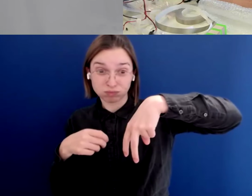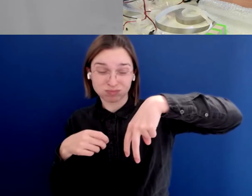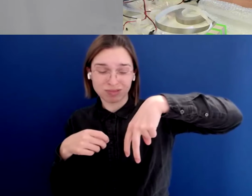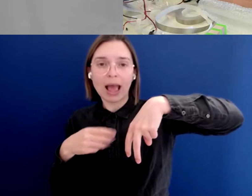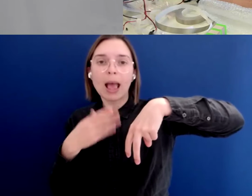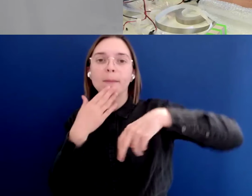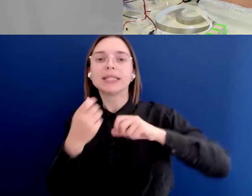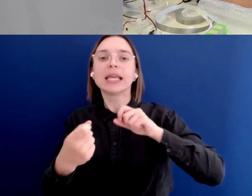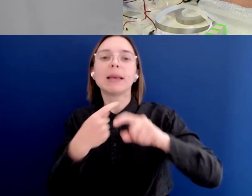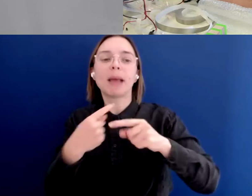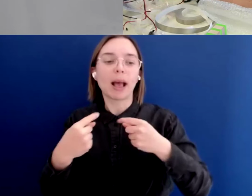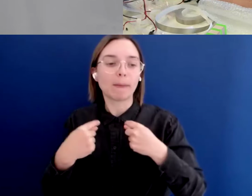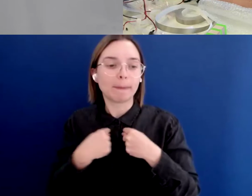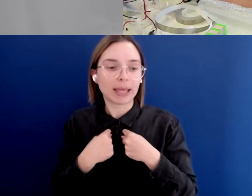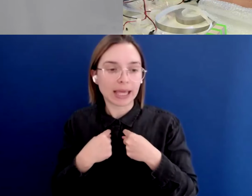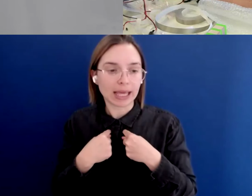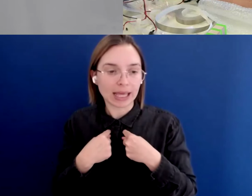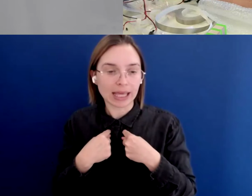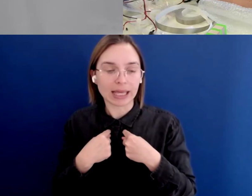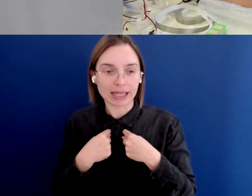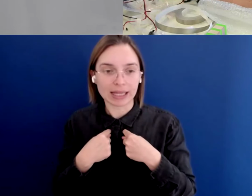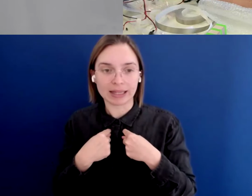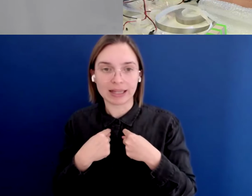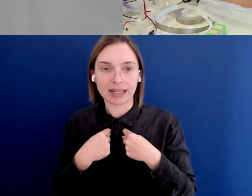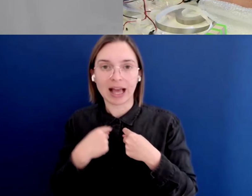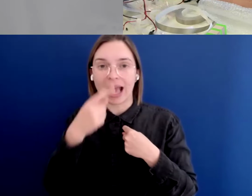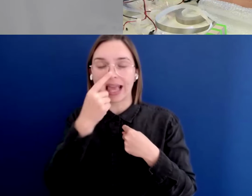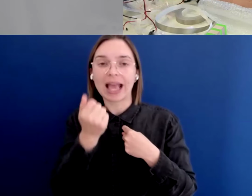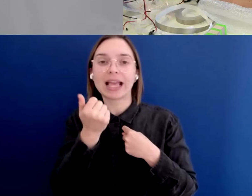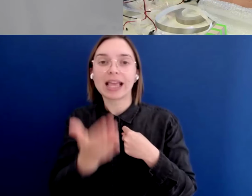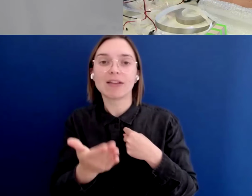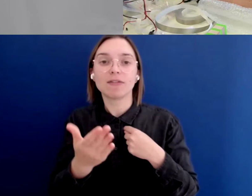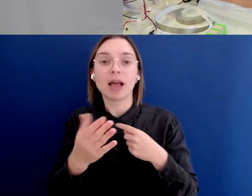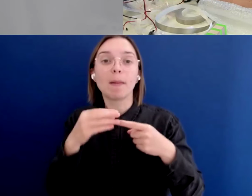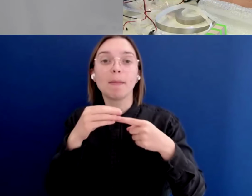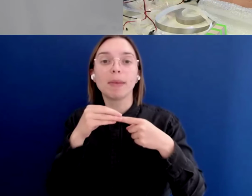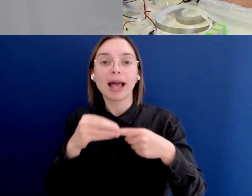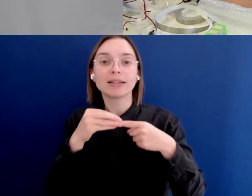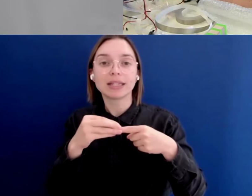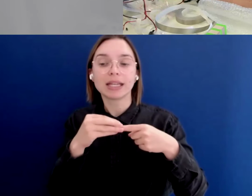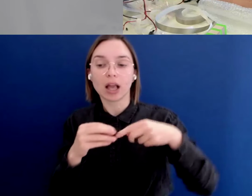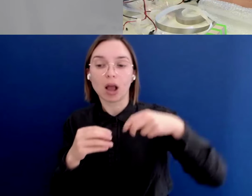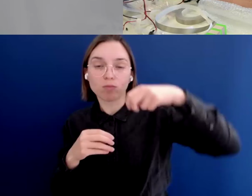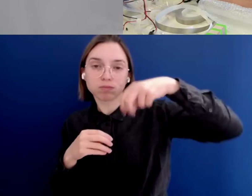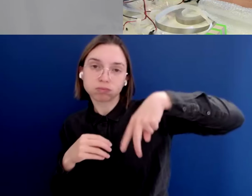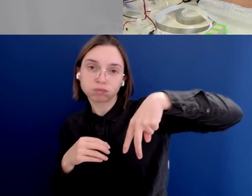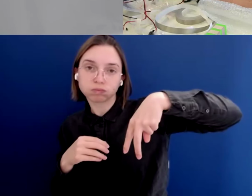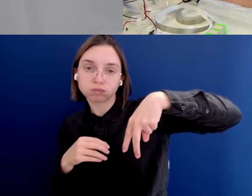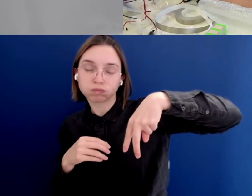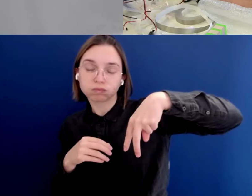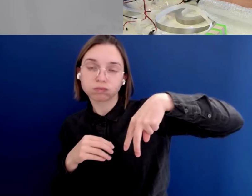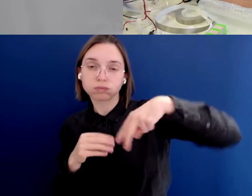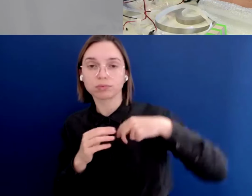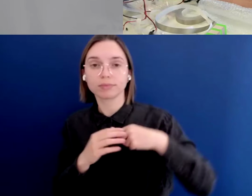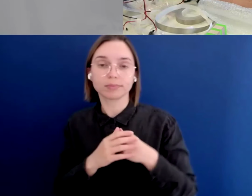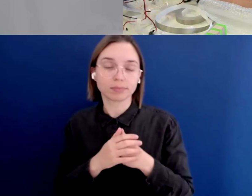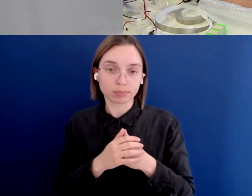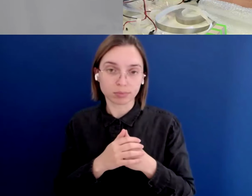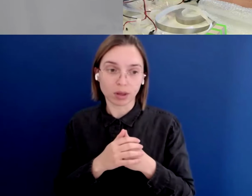you a plastic set out of 3D printing, or I can give you the modeling for making a 3D set where you can actually set